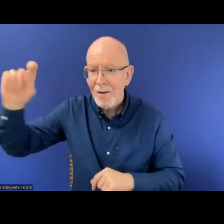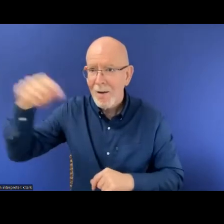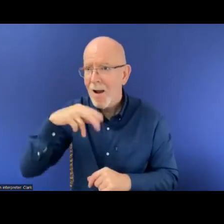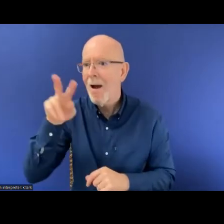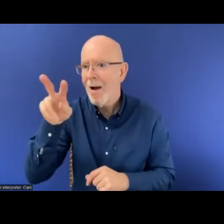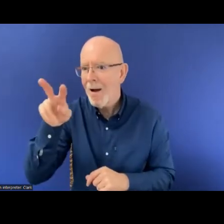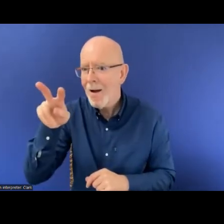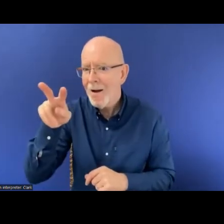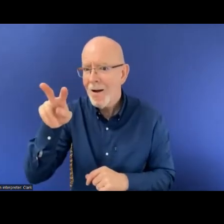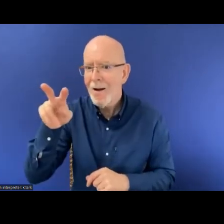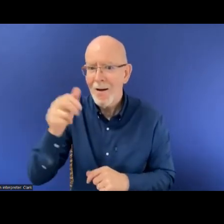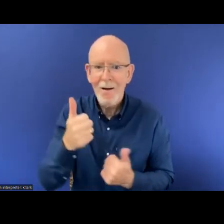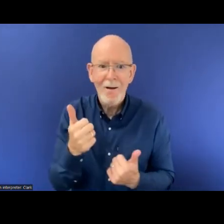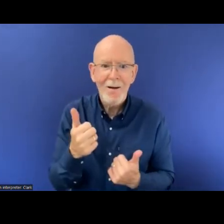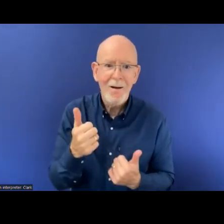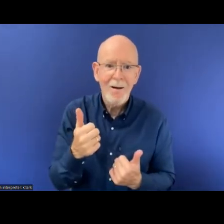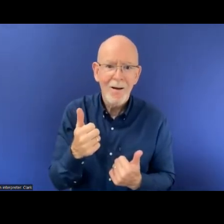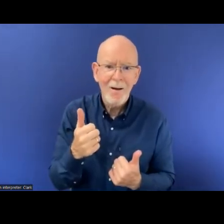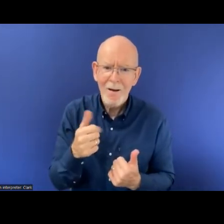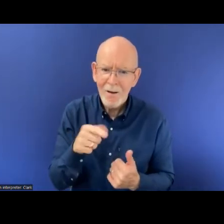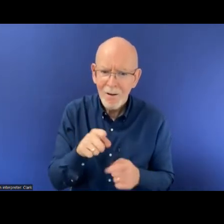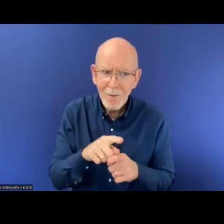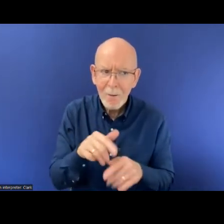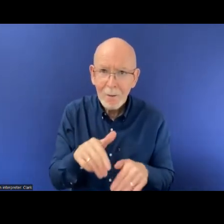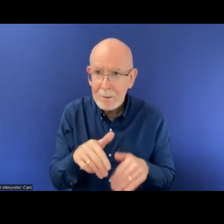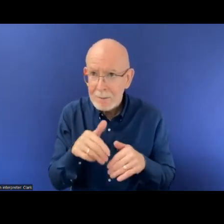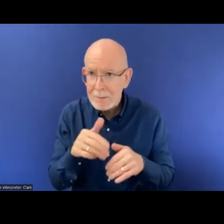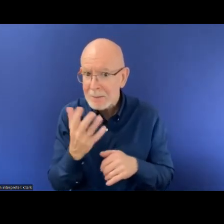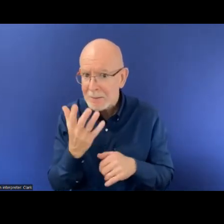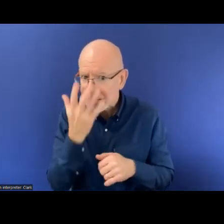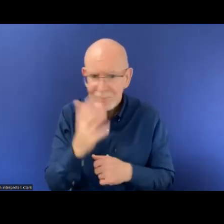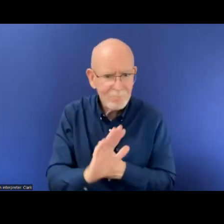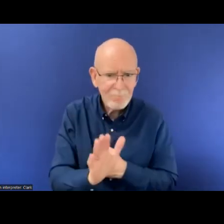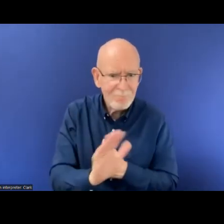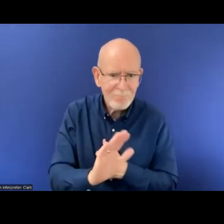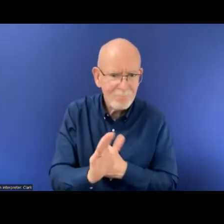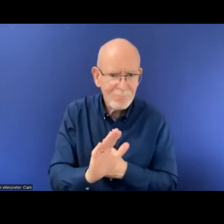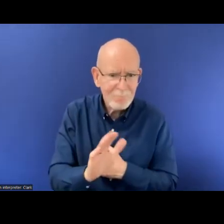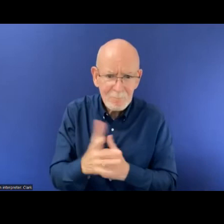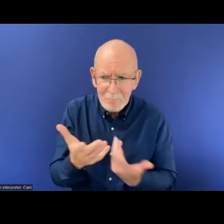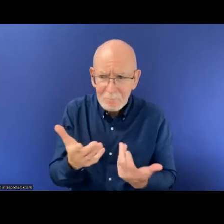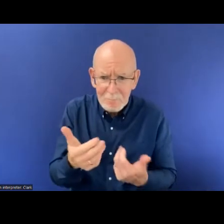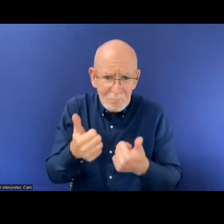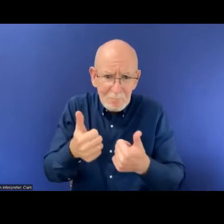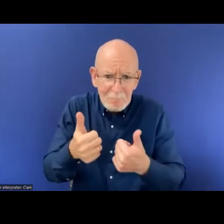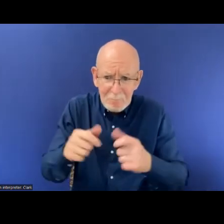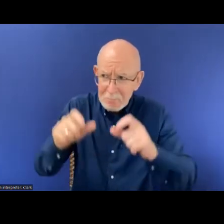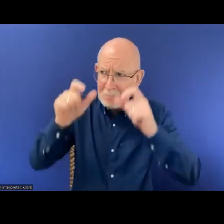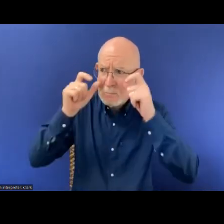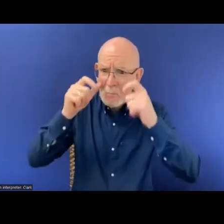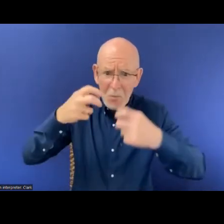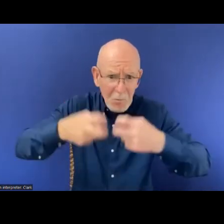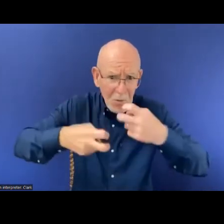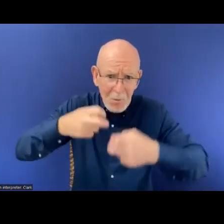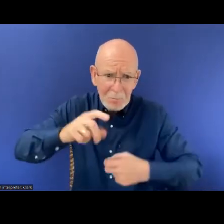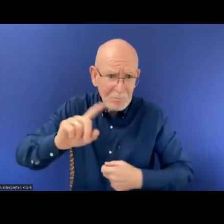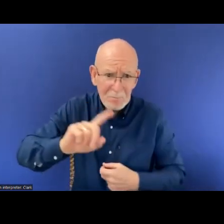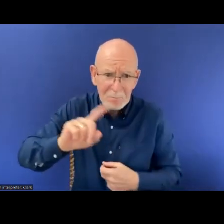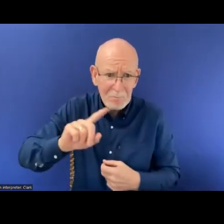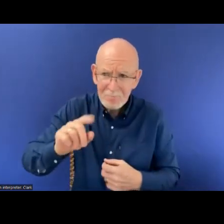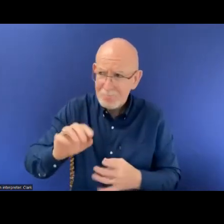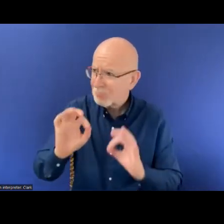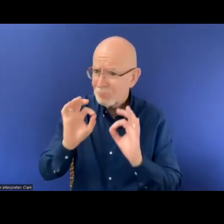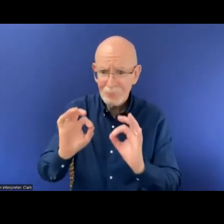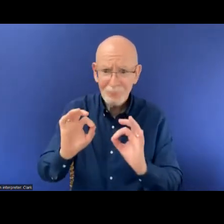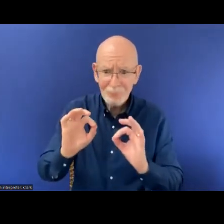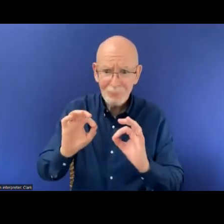wear spectacles. It's actually unique. I'm the dad for Angel. Kondo is in grade 7. We realized she had an eye